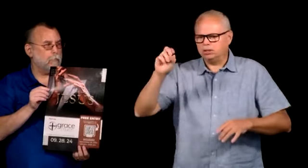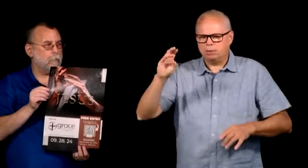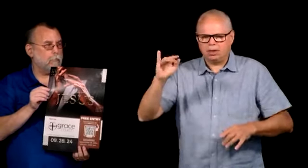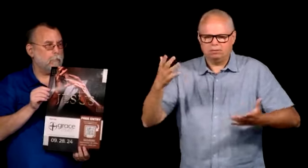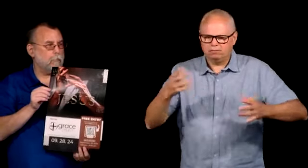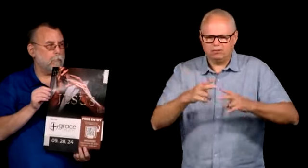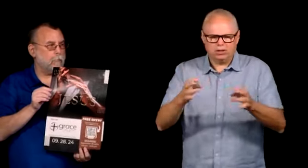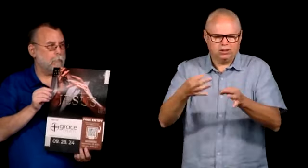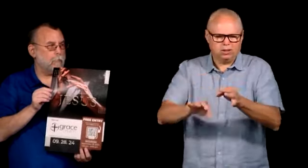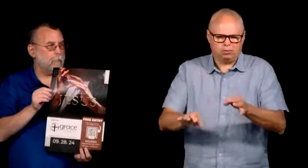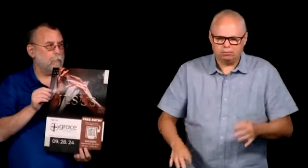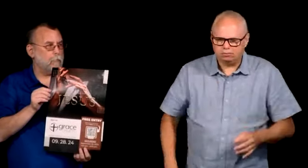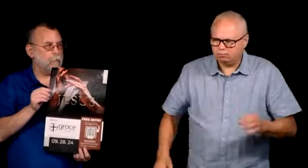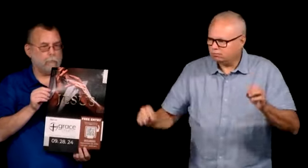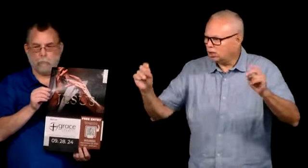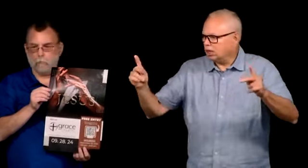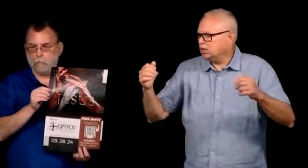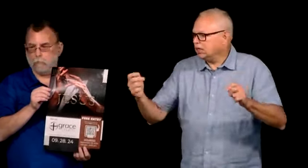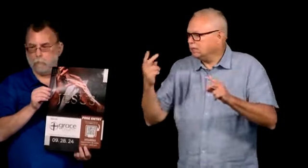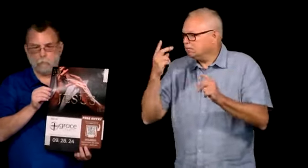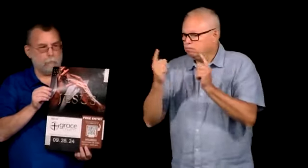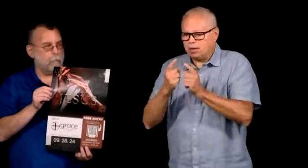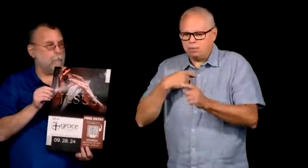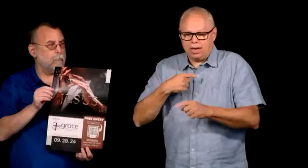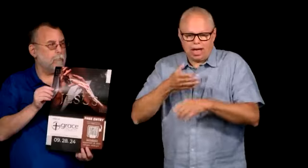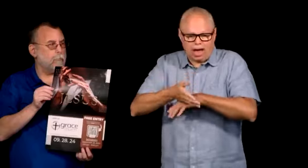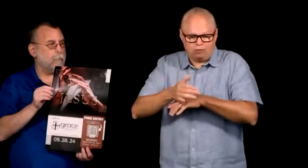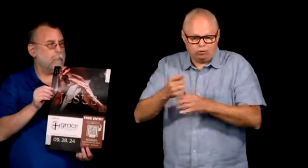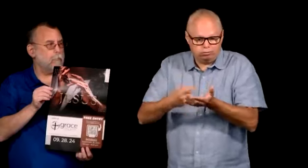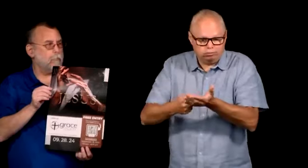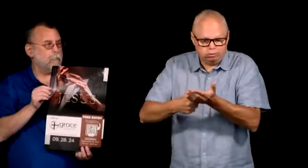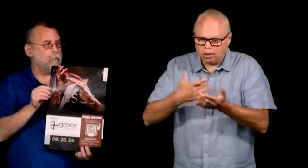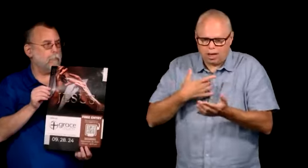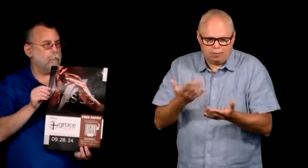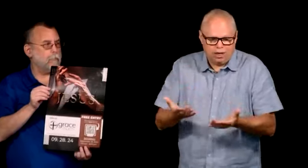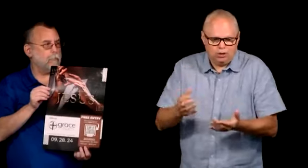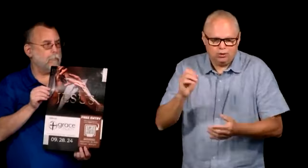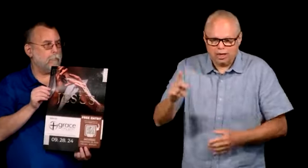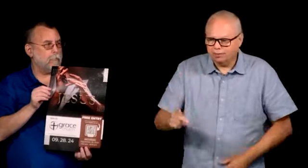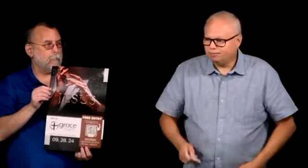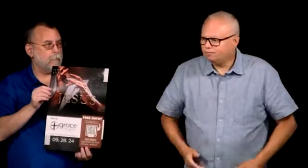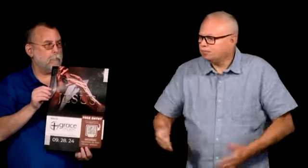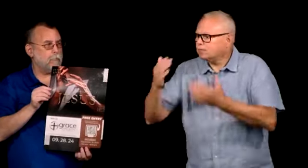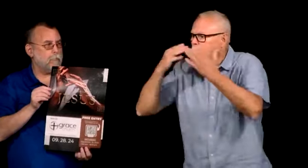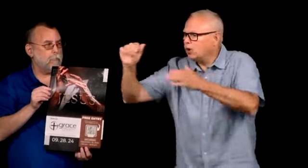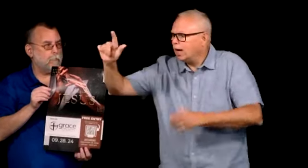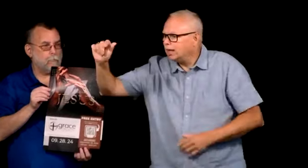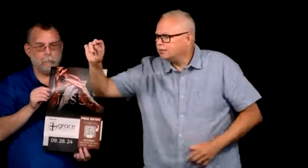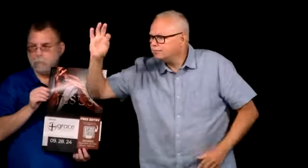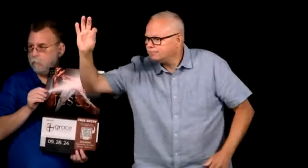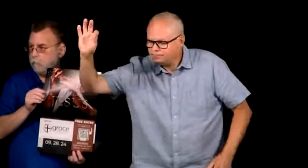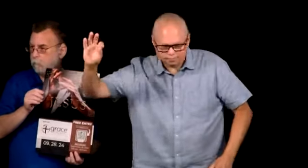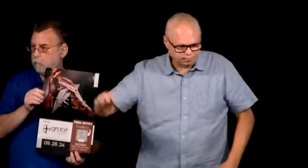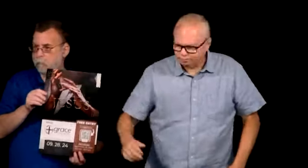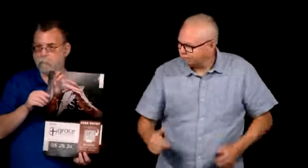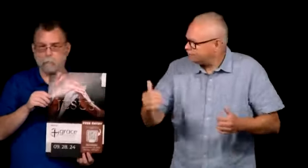So that is simple as that. Very easy registration process. If you have any other questions, I'll be here afterwards. You can always come up